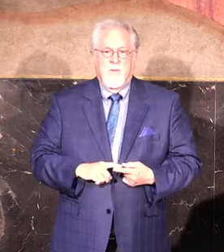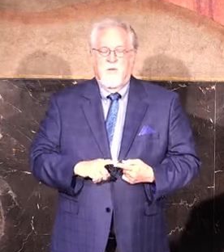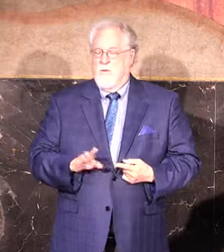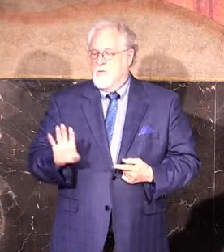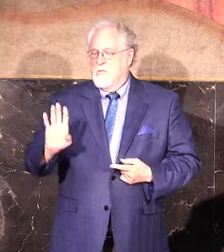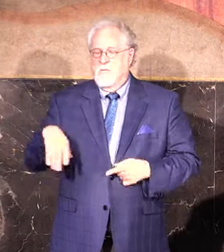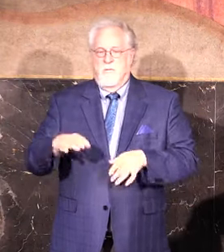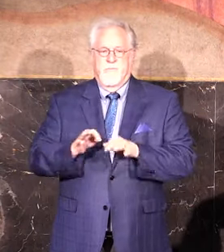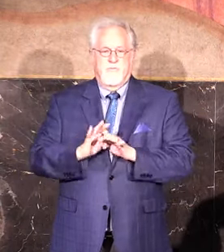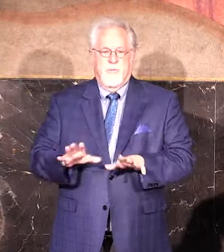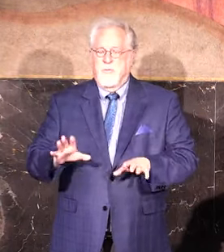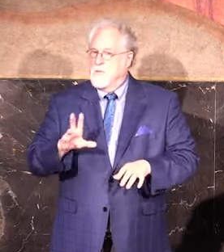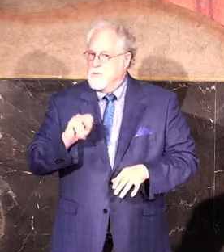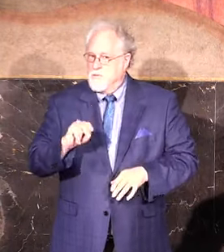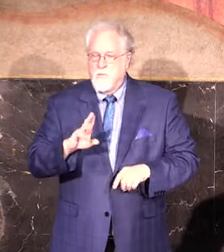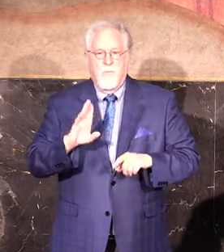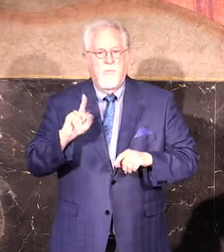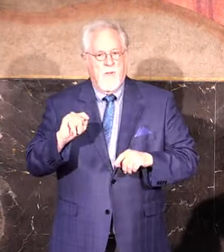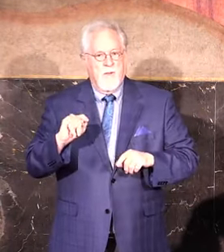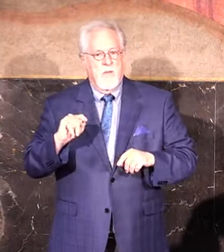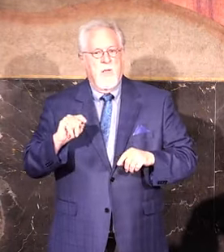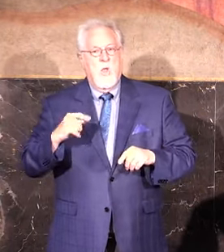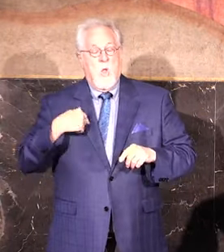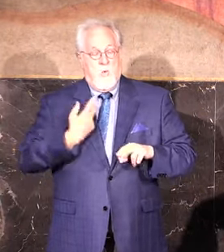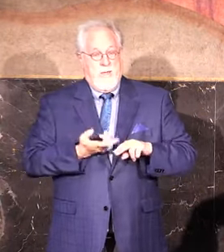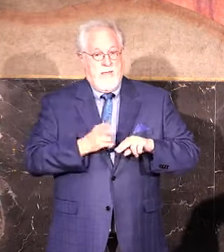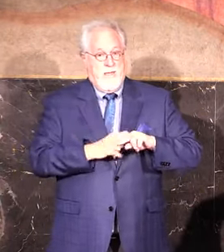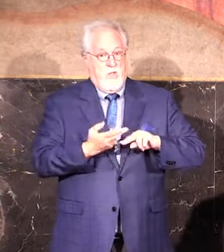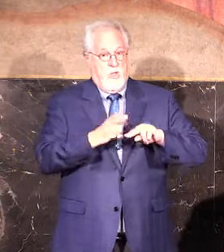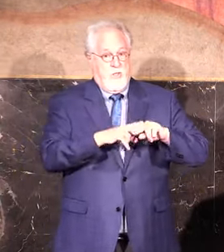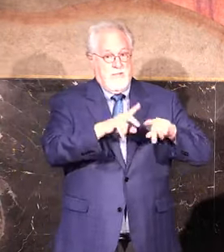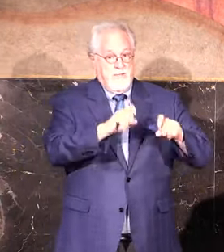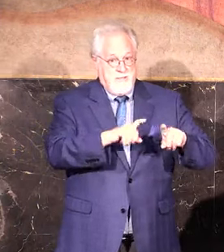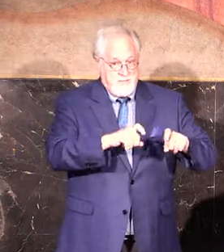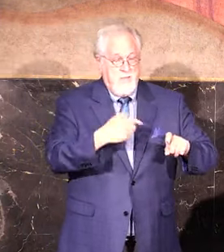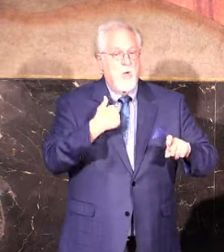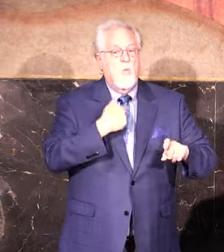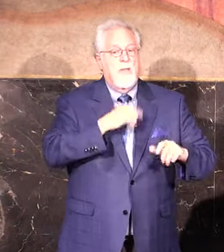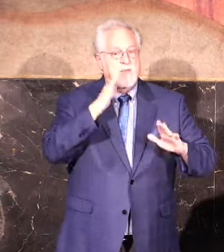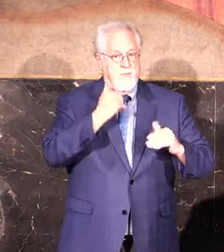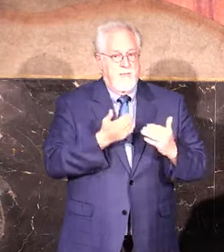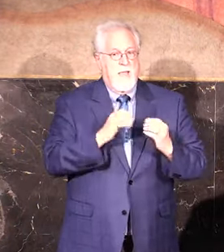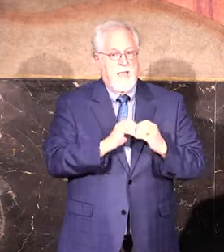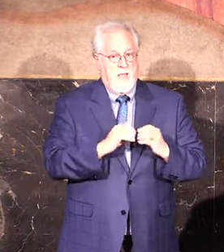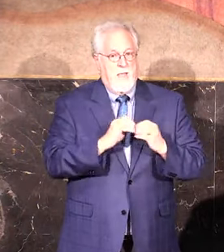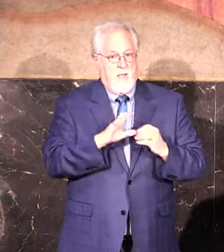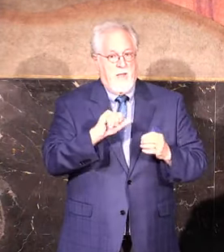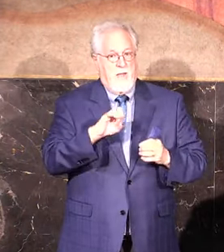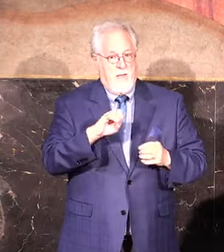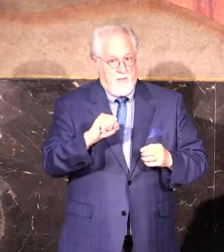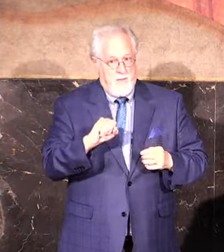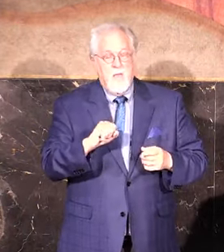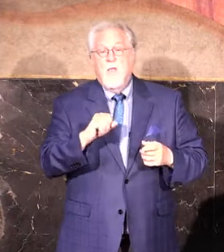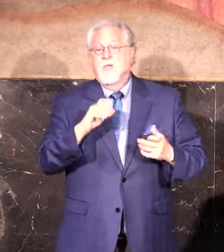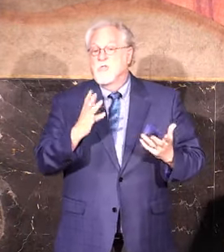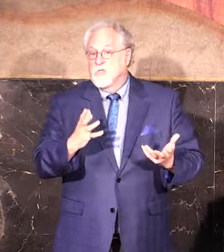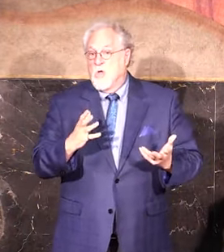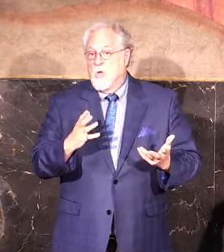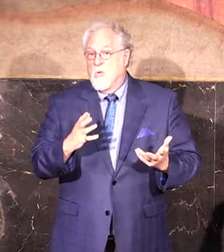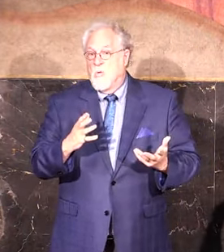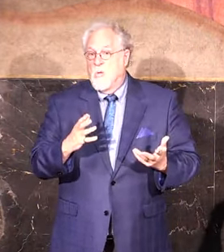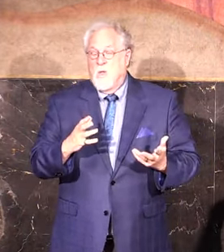meaningless. But as we increase our testing, we do expect to have more cases. So more cases in and of itself doesn't